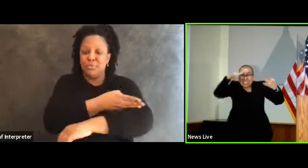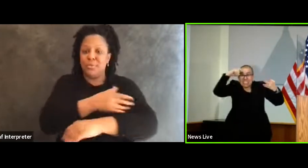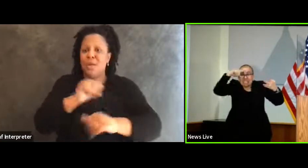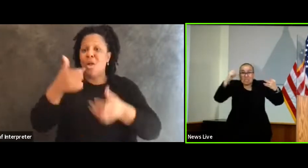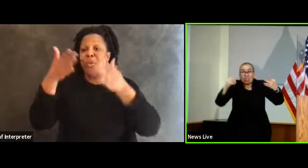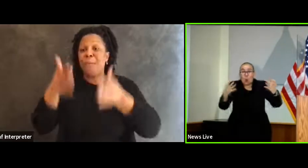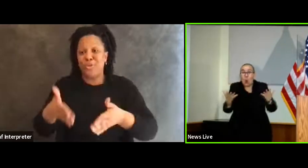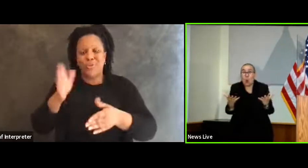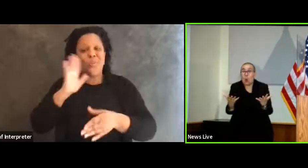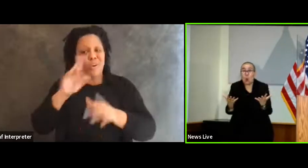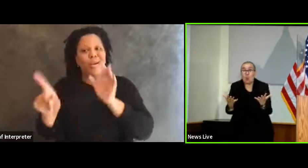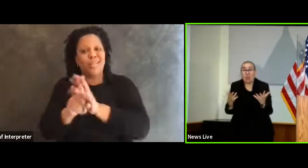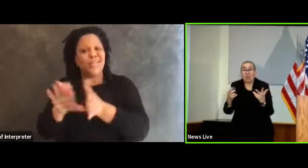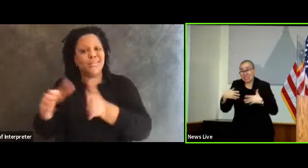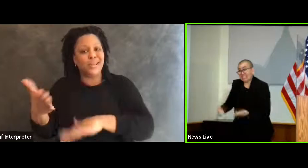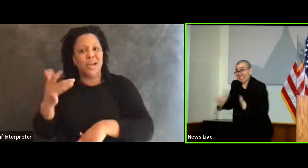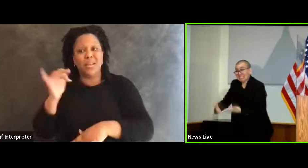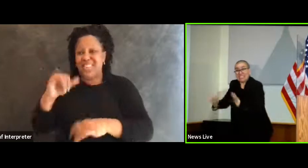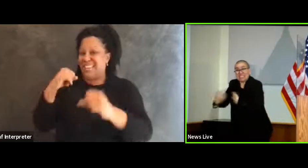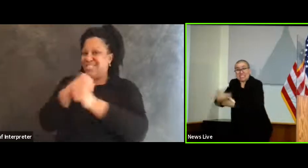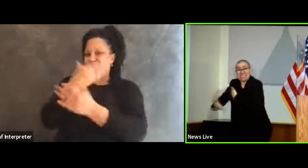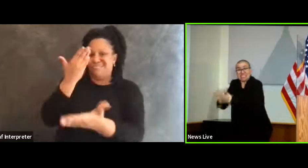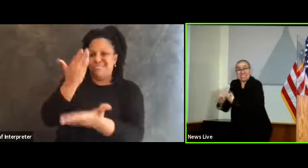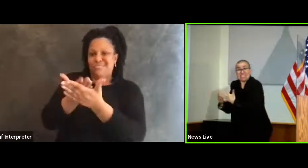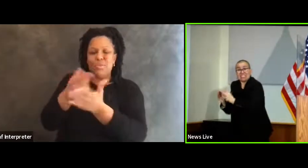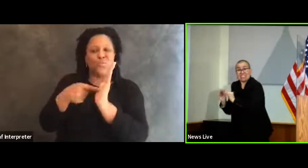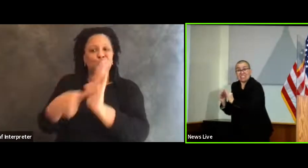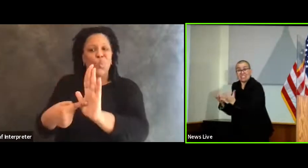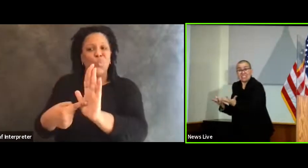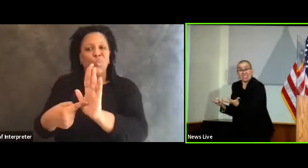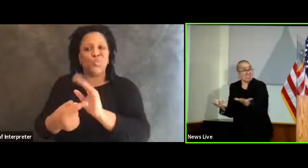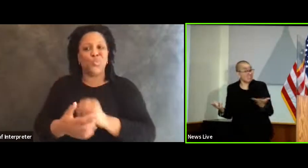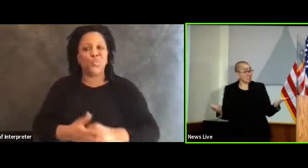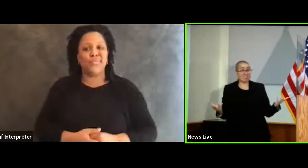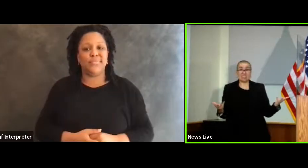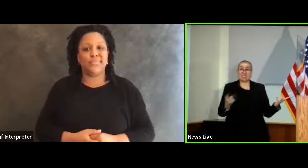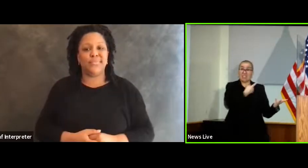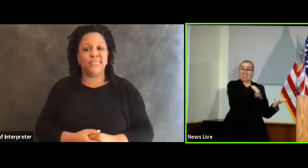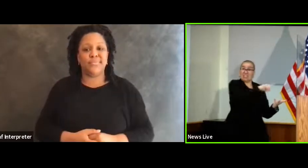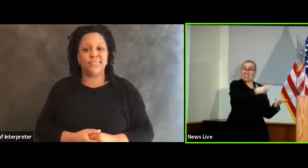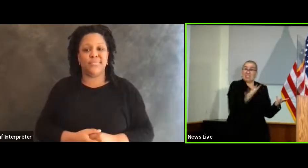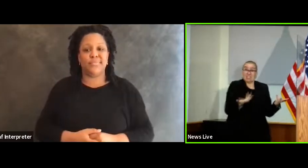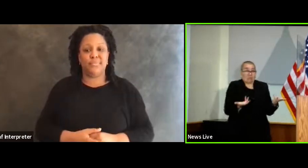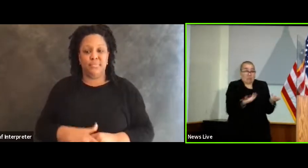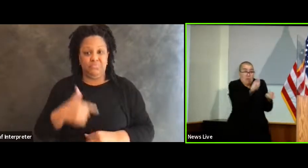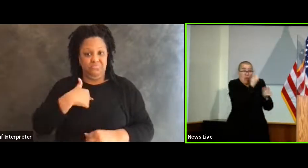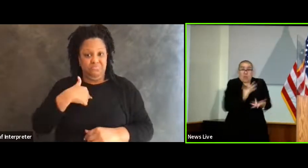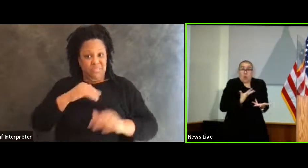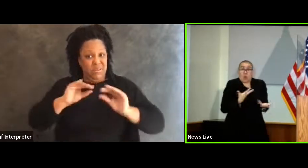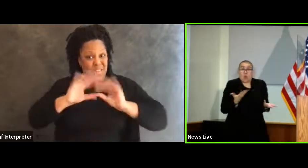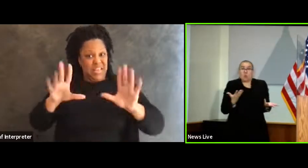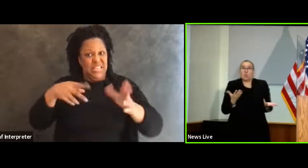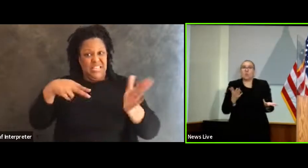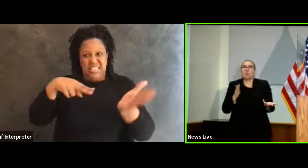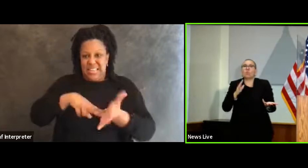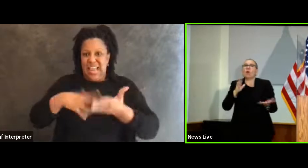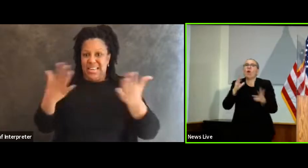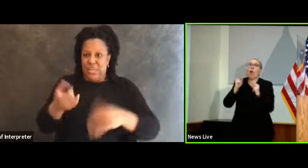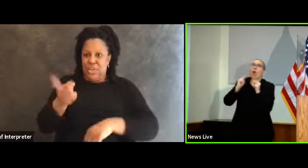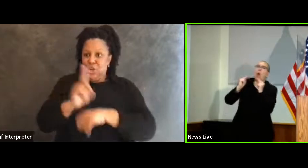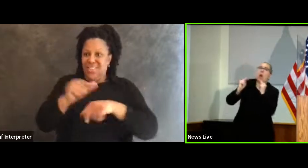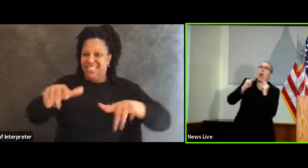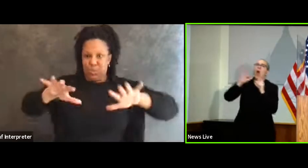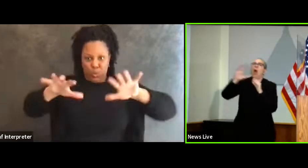line in the sand, but I'm very clearly standing in front of this group as they're telling me, don't be trying to negotiate something and give